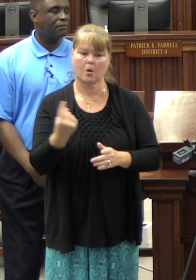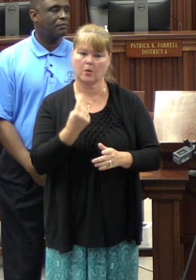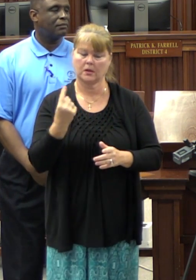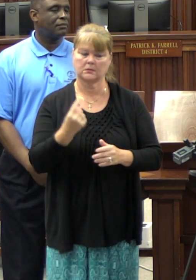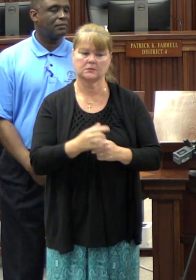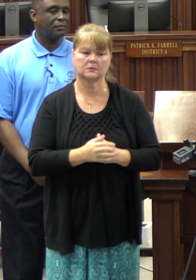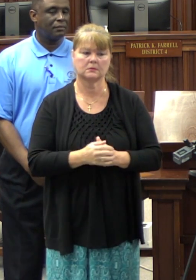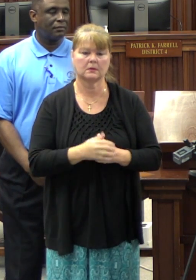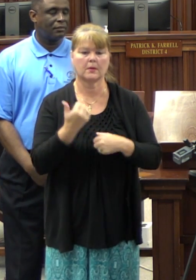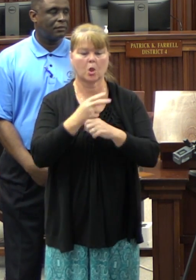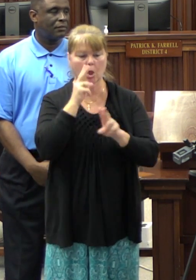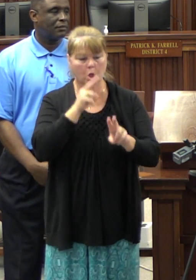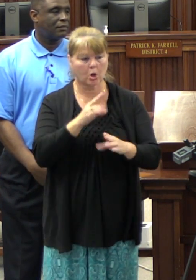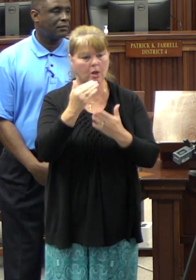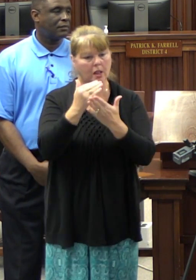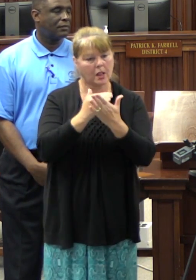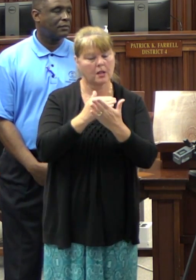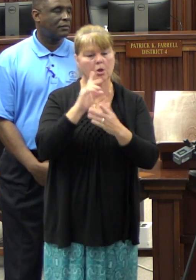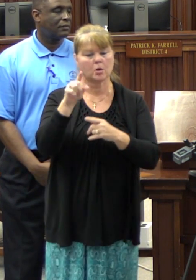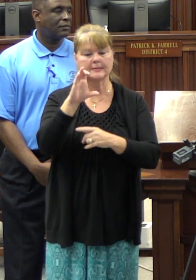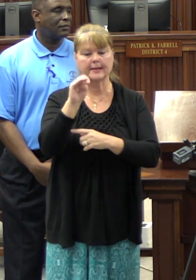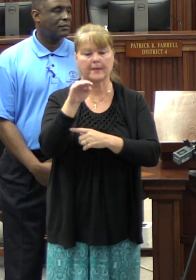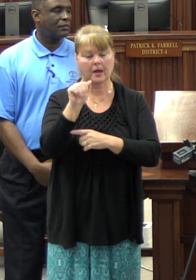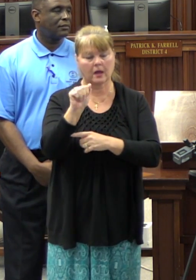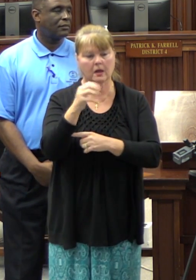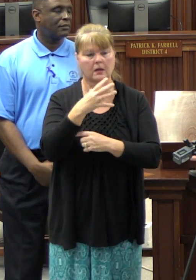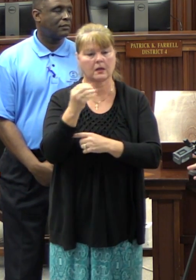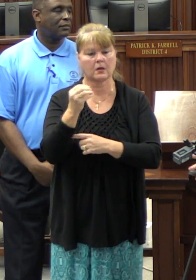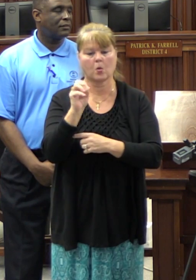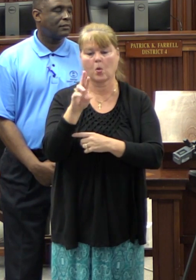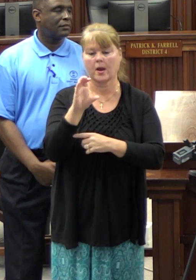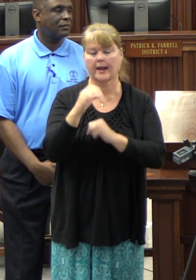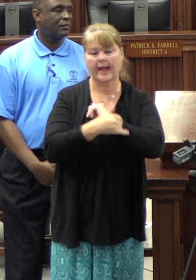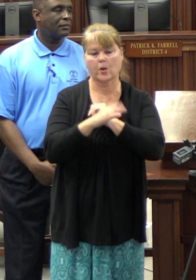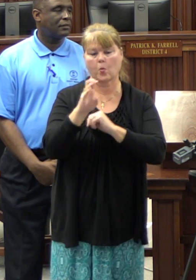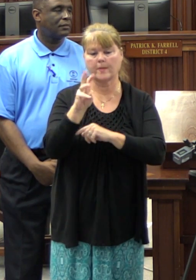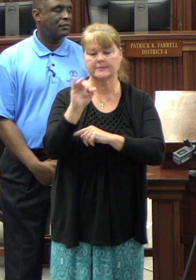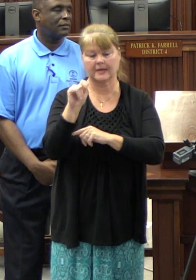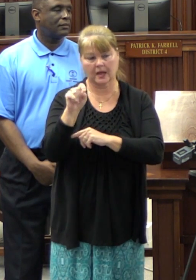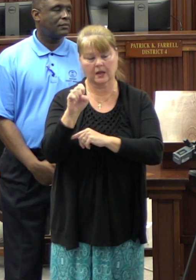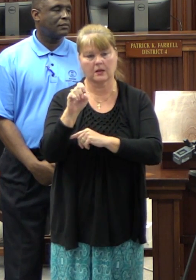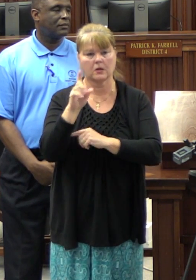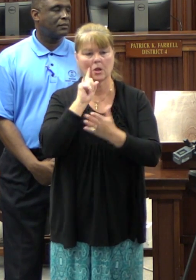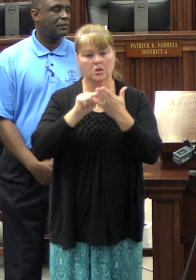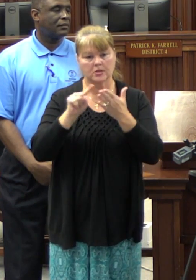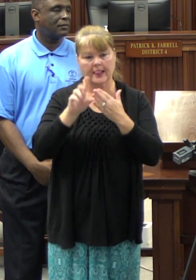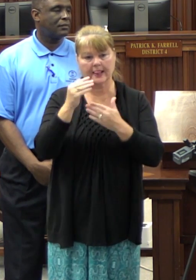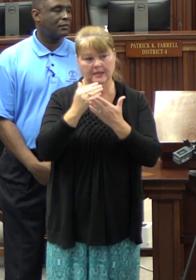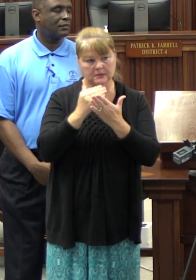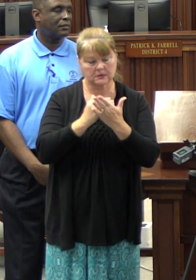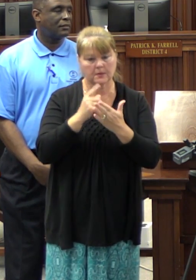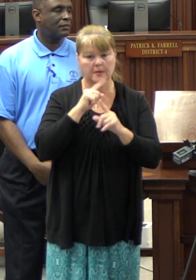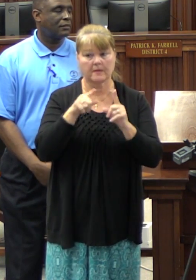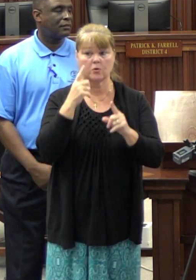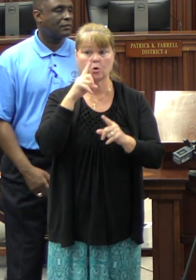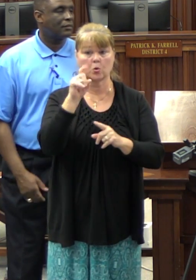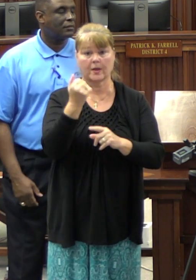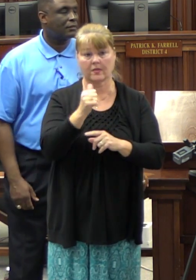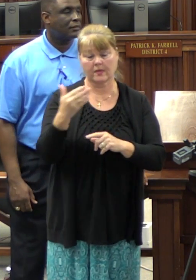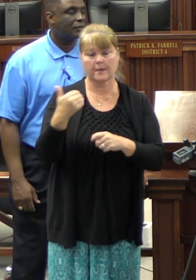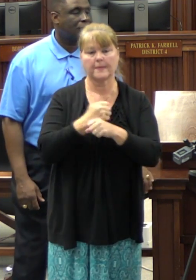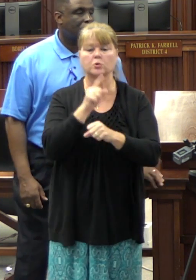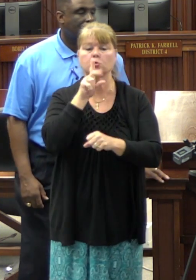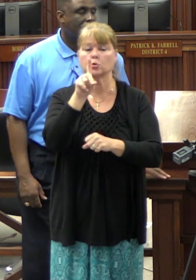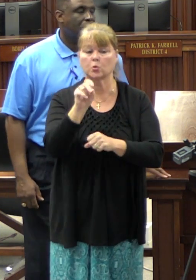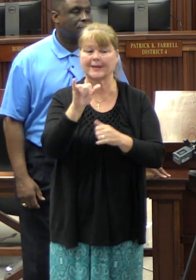always. And to look at our checklist, you can go to SEMA or the county's website and look at checklist. But if you're going to do anything, you need to